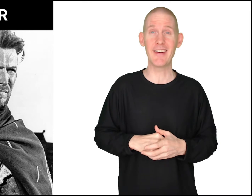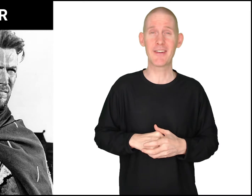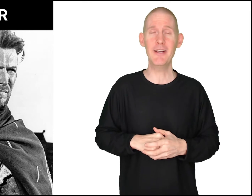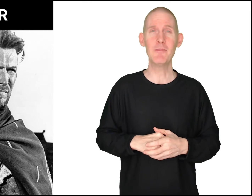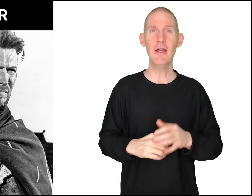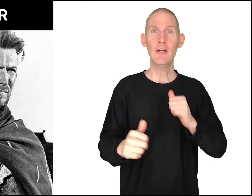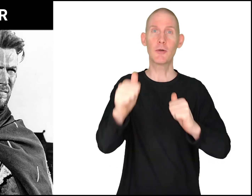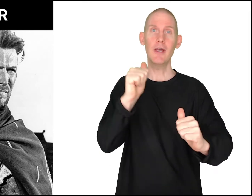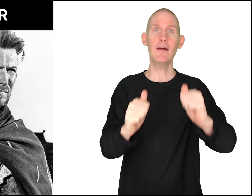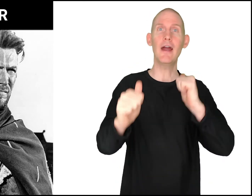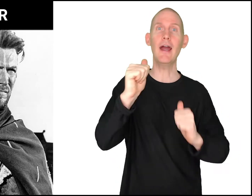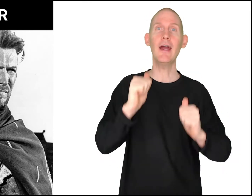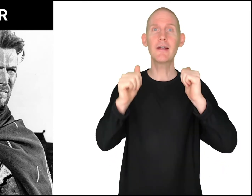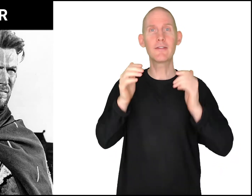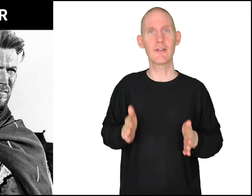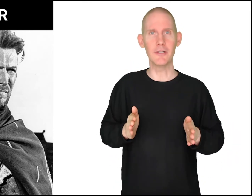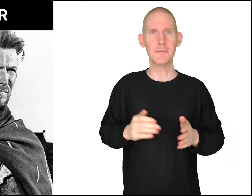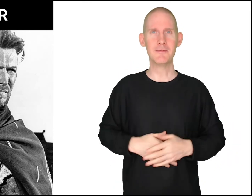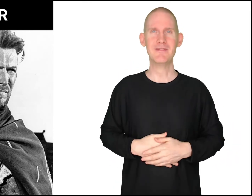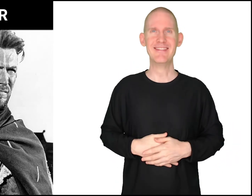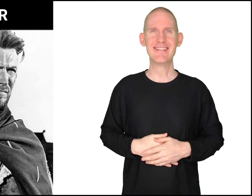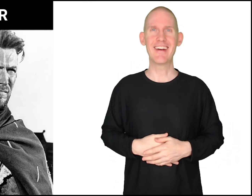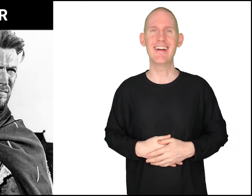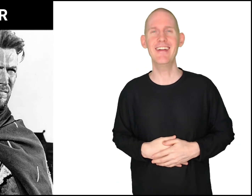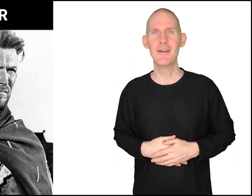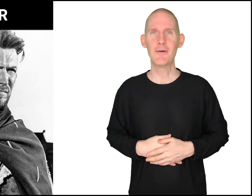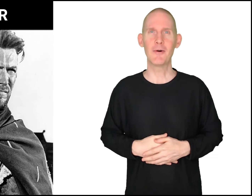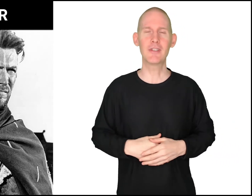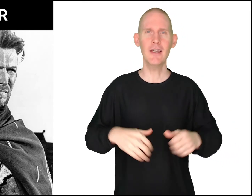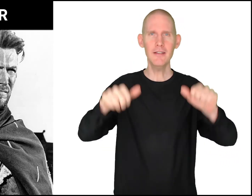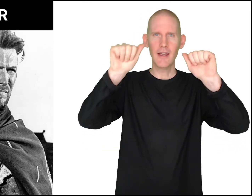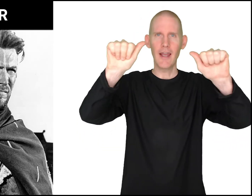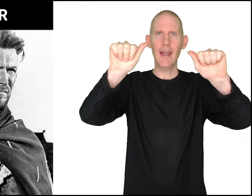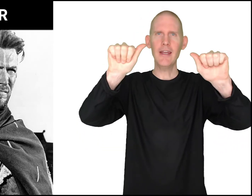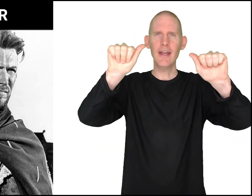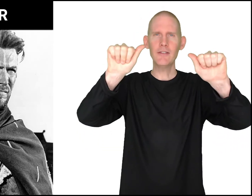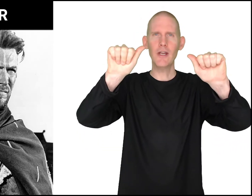Okay, so we have actor. All right, once again, A, hand shape,